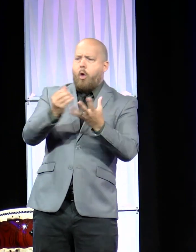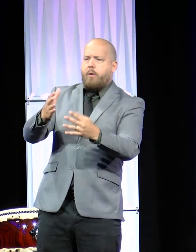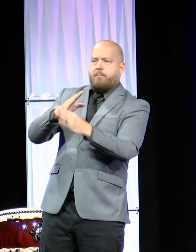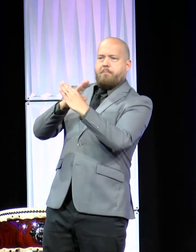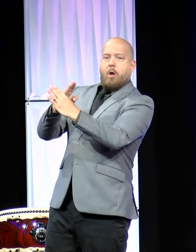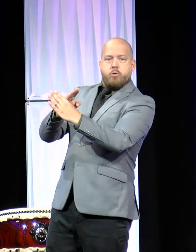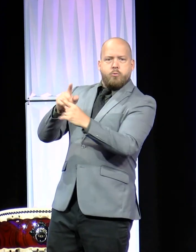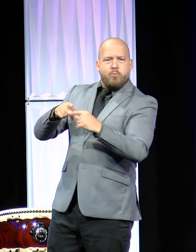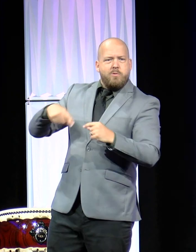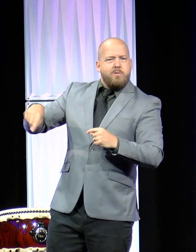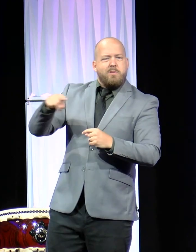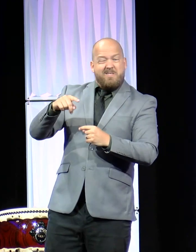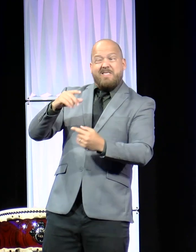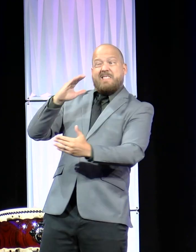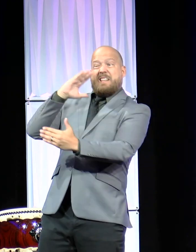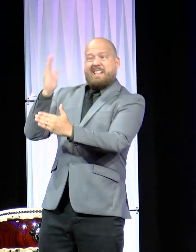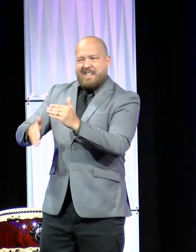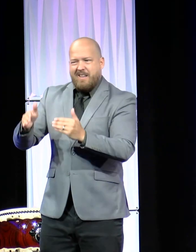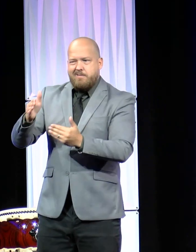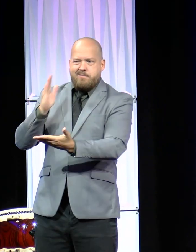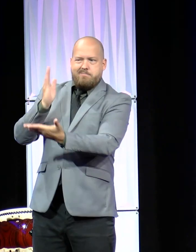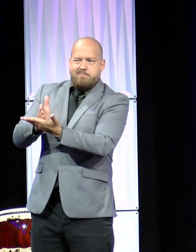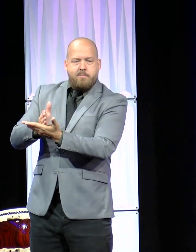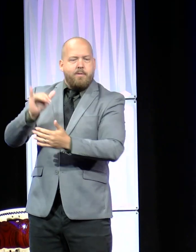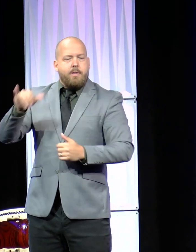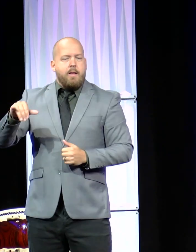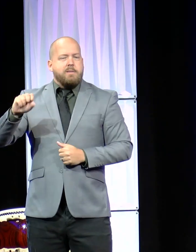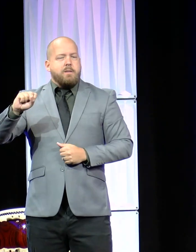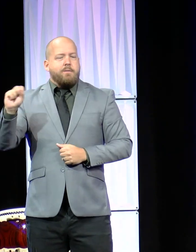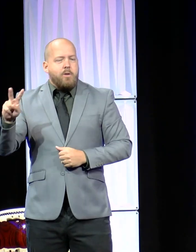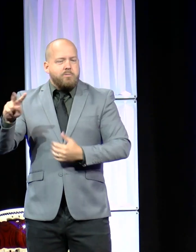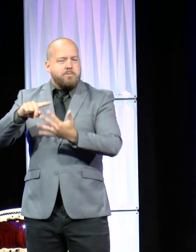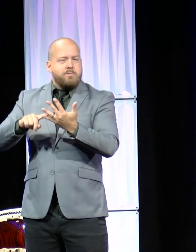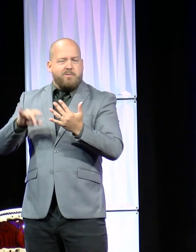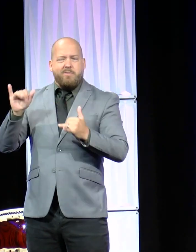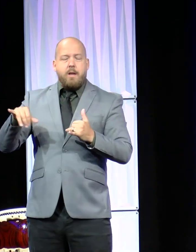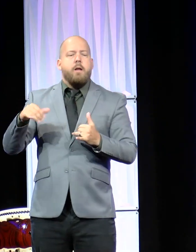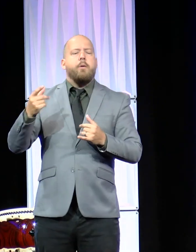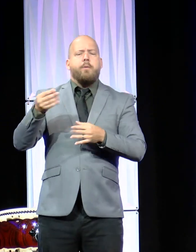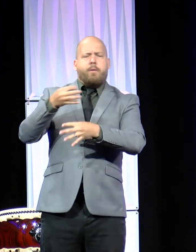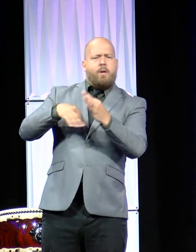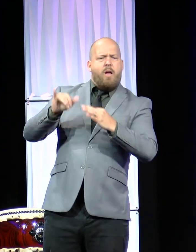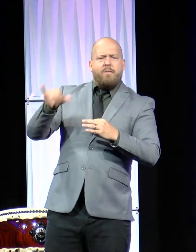tangible solutions to work towards safer communities.